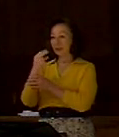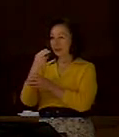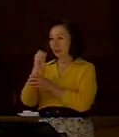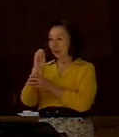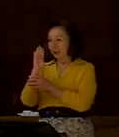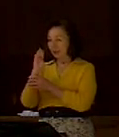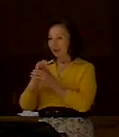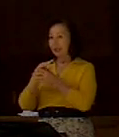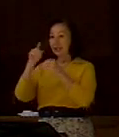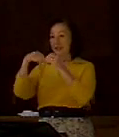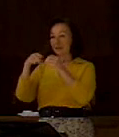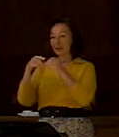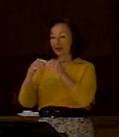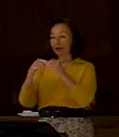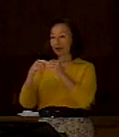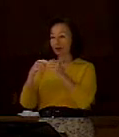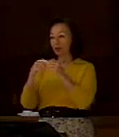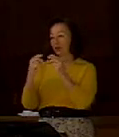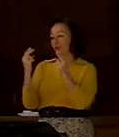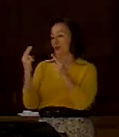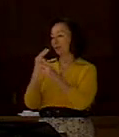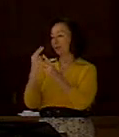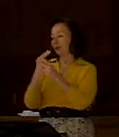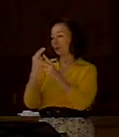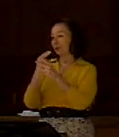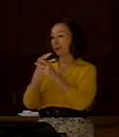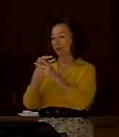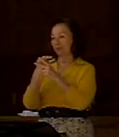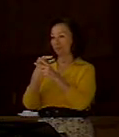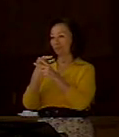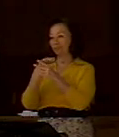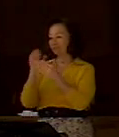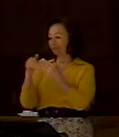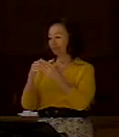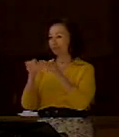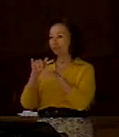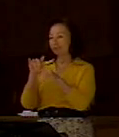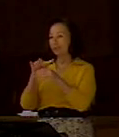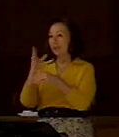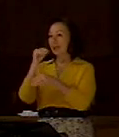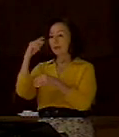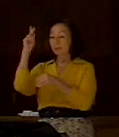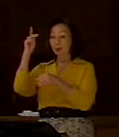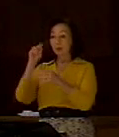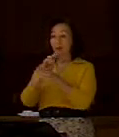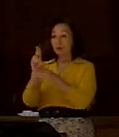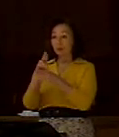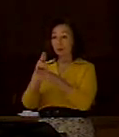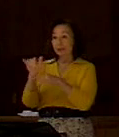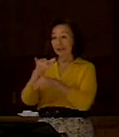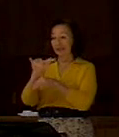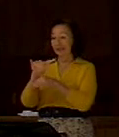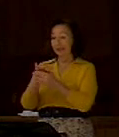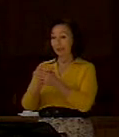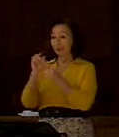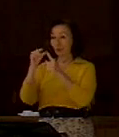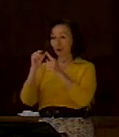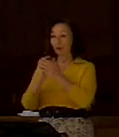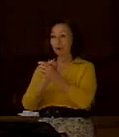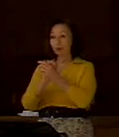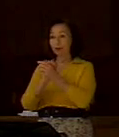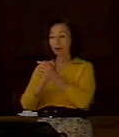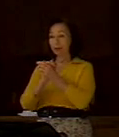idea is about computing, accounting, reckoning. And then Paul uses this same word